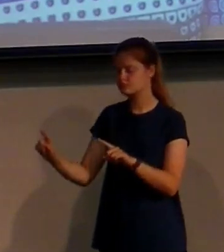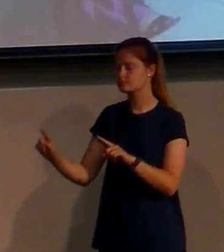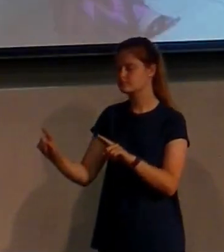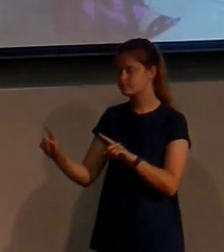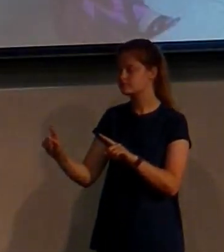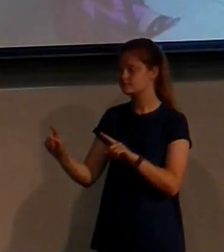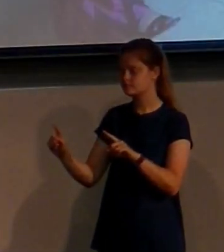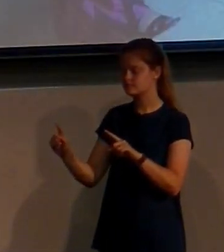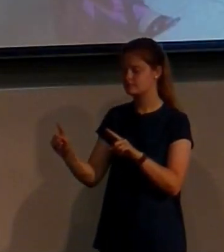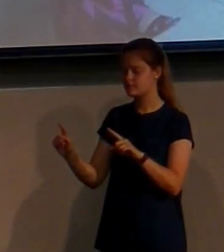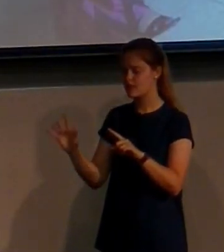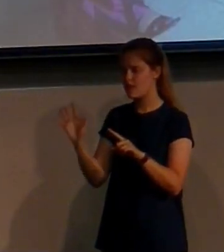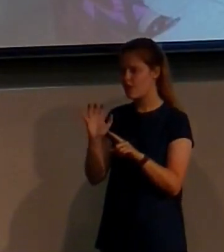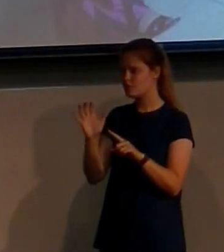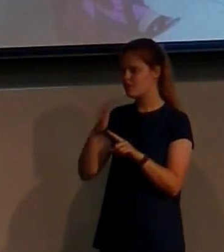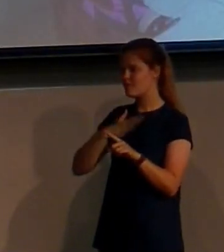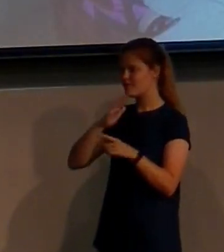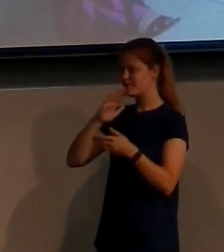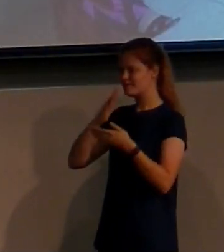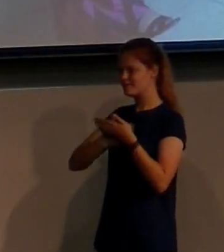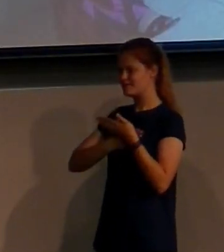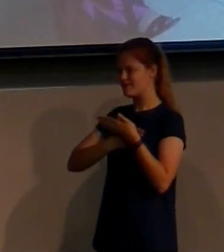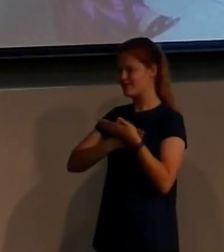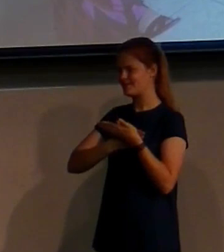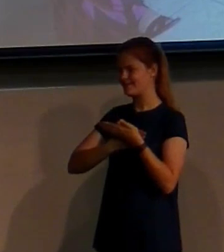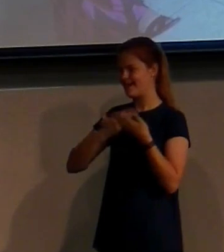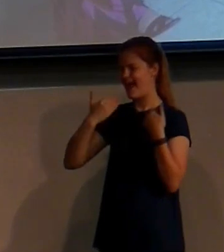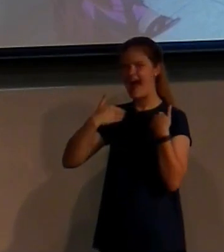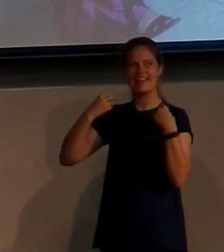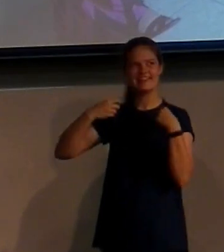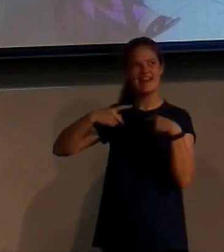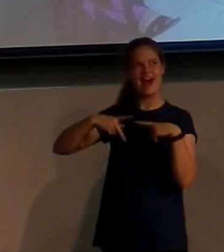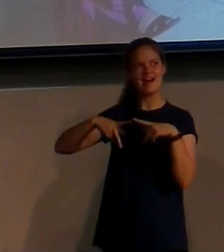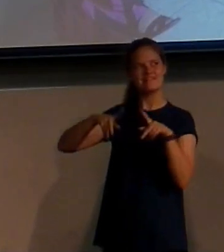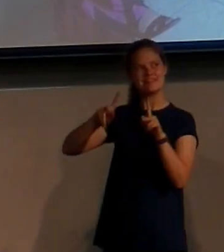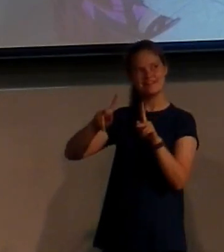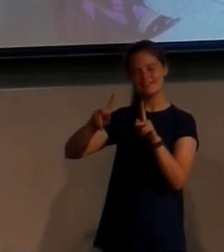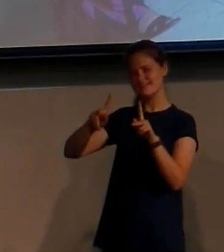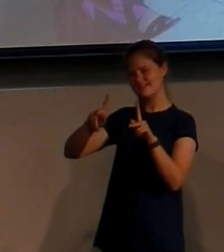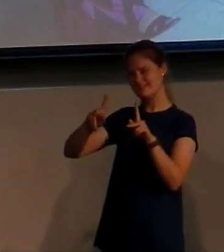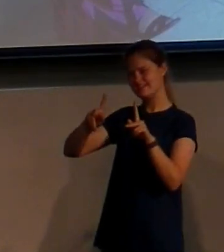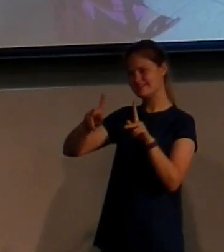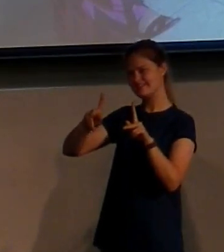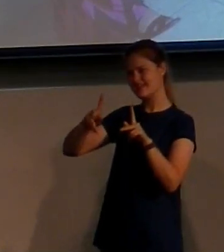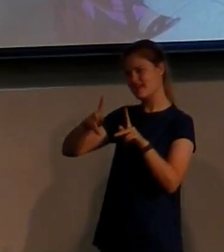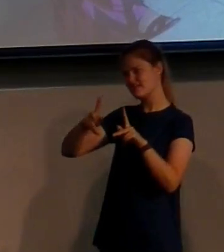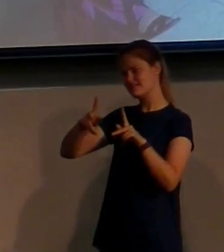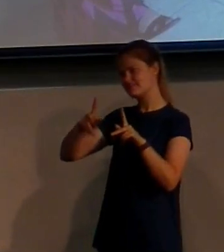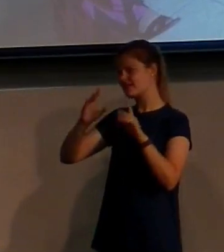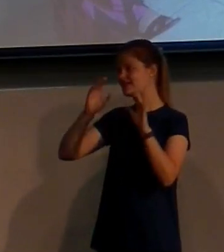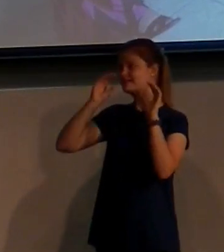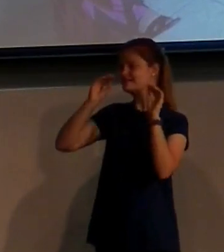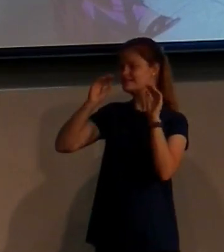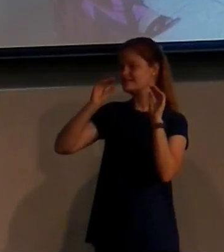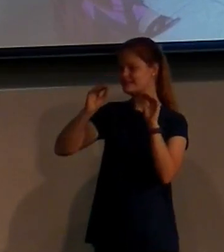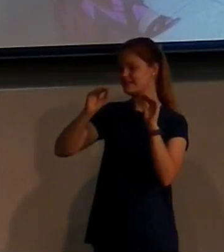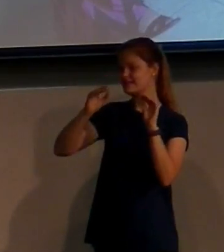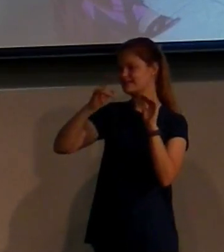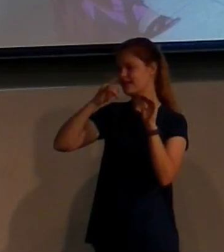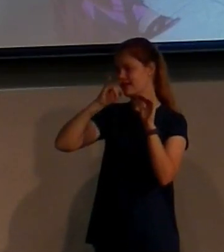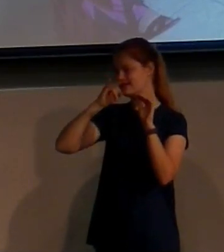And even my daughter Ashley had the opportunity to teach a children's